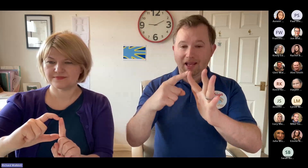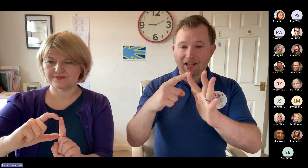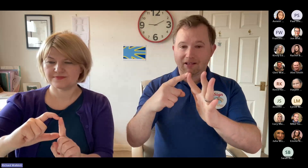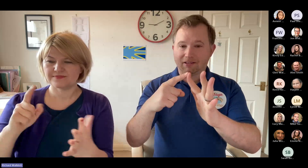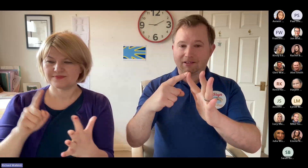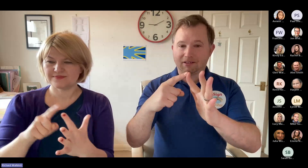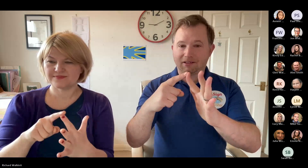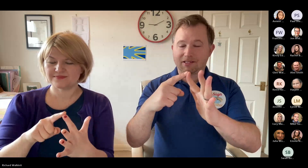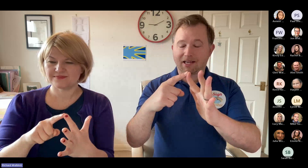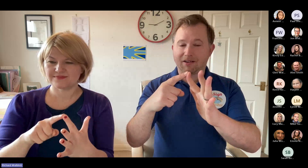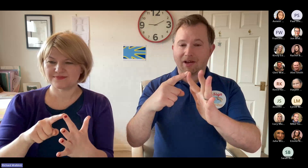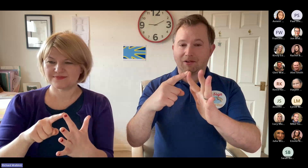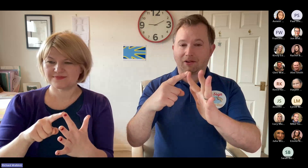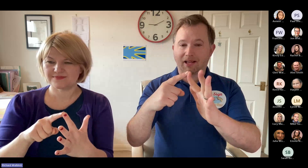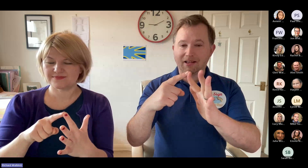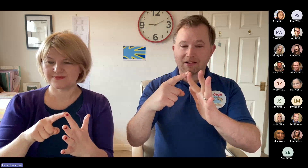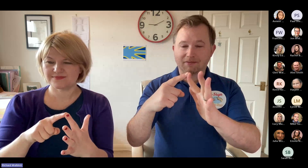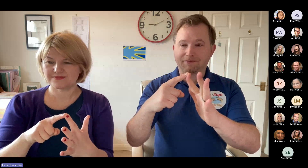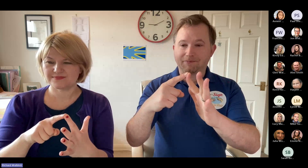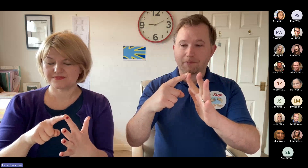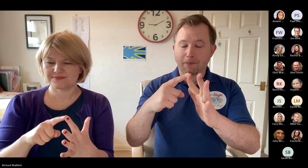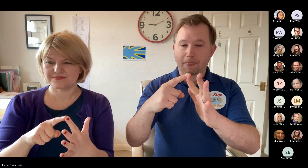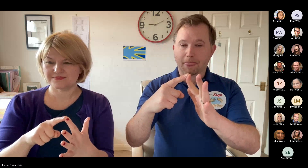E. Second vowel on the hand.